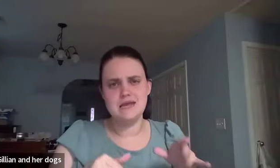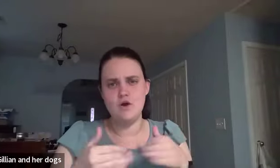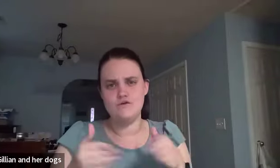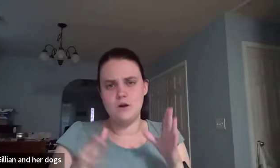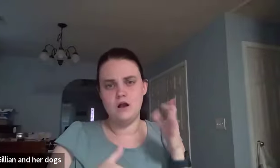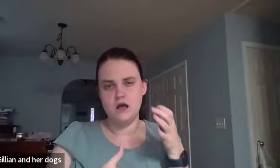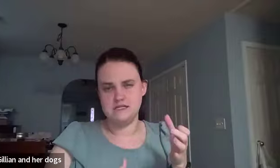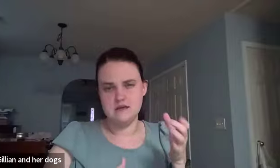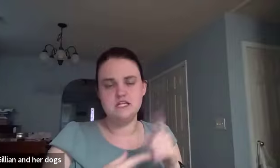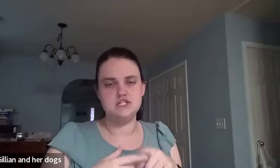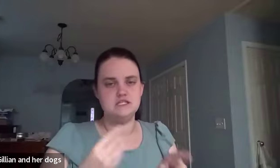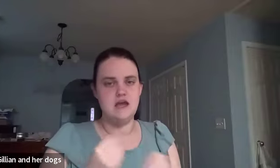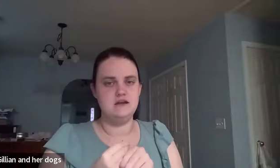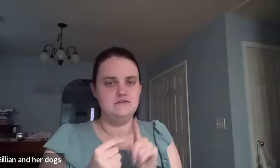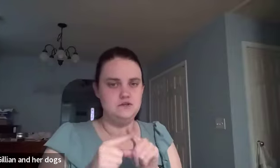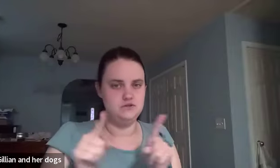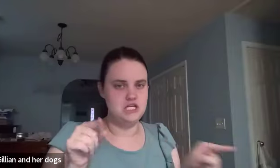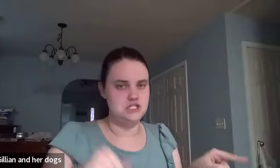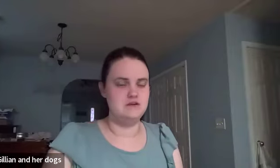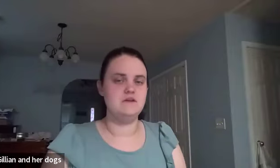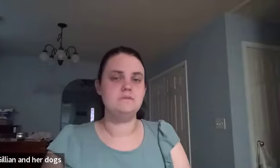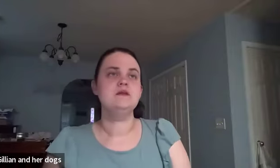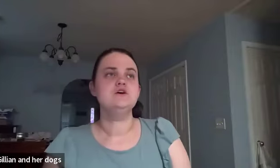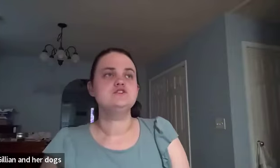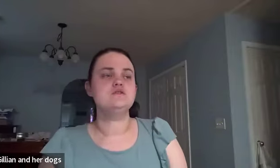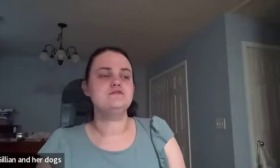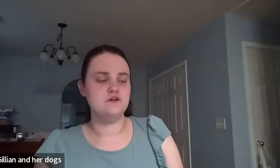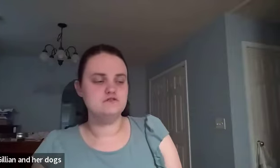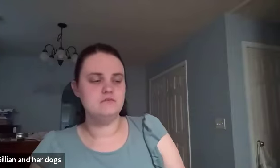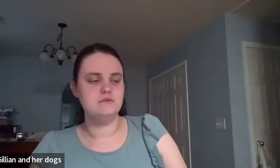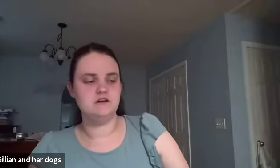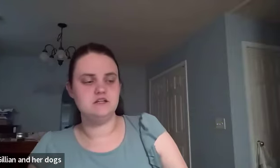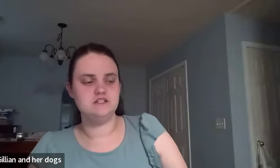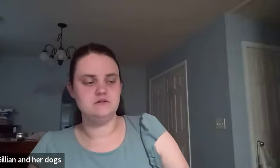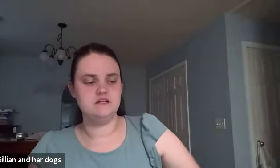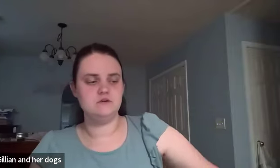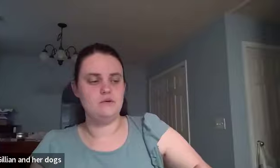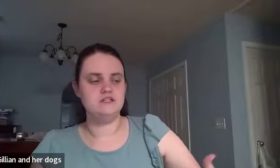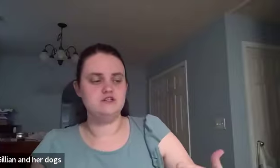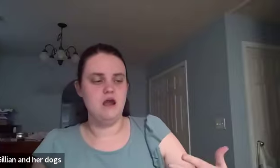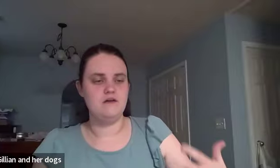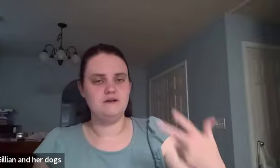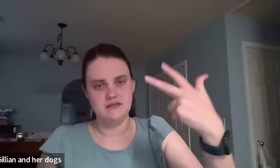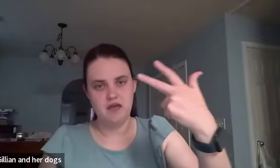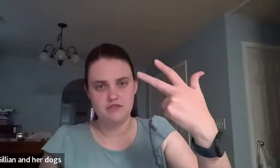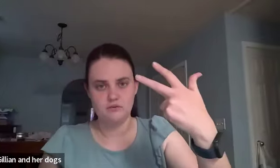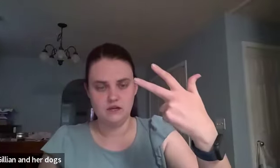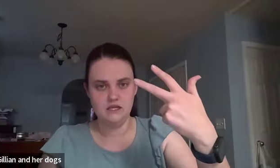same overall concept, it's just added a few changes here and there. So the first one we're gonna do is we're going to have again that